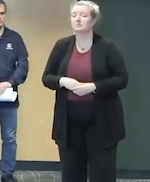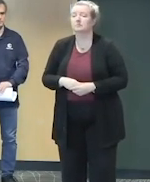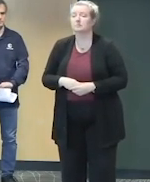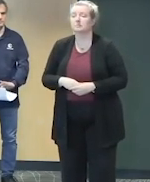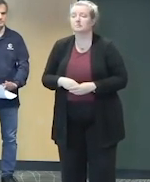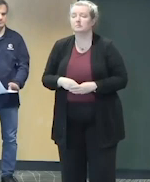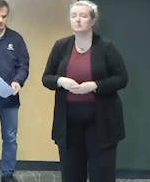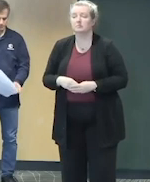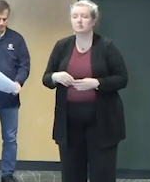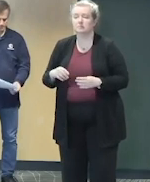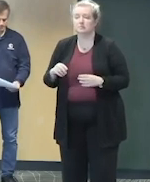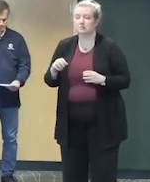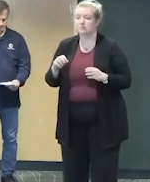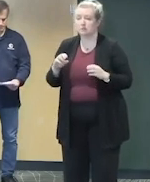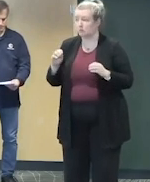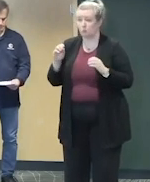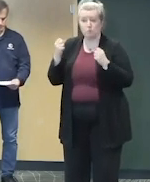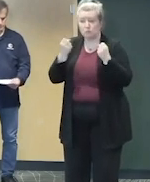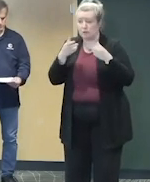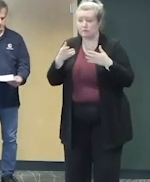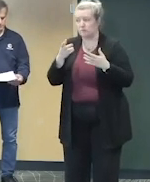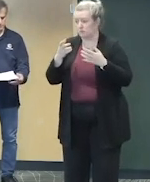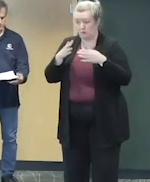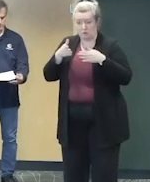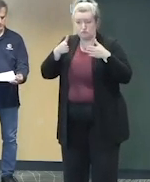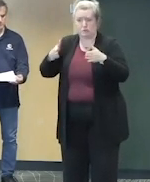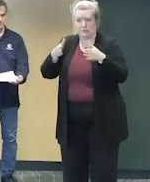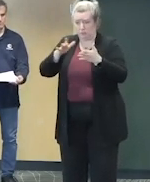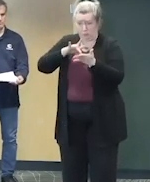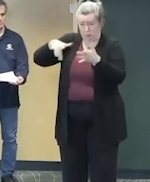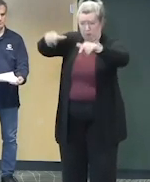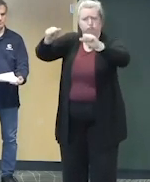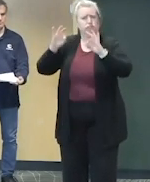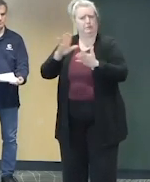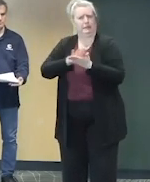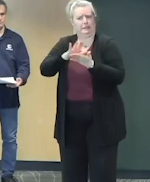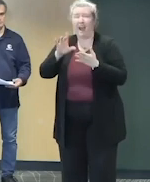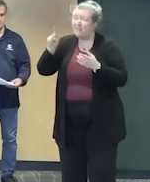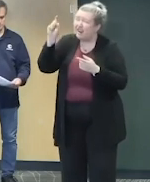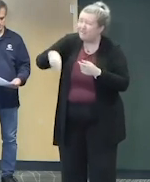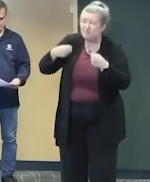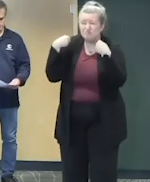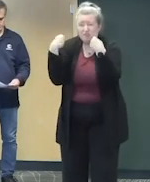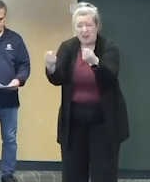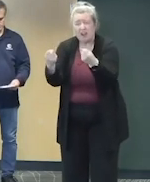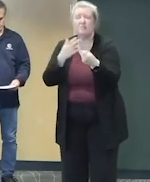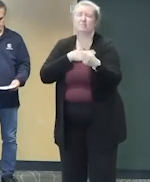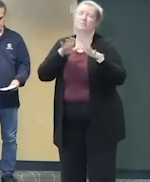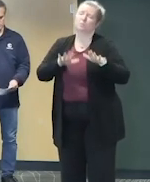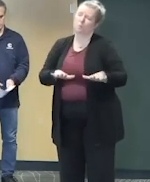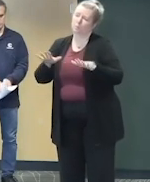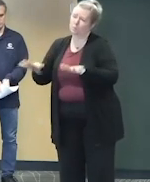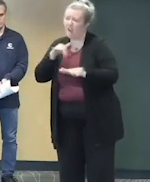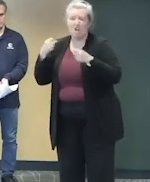allow extra time on the commute, and this process, as we mentioned before, can be slow as they clear the roadways to make them safe for travel.